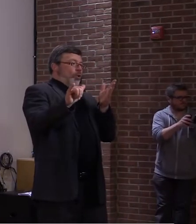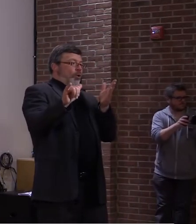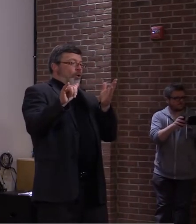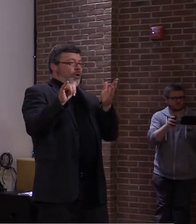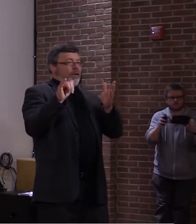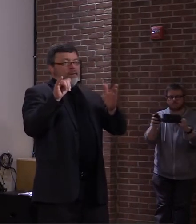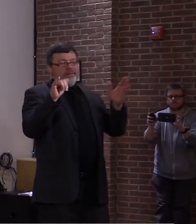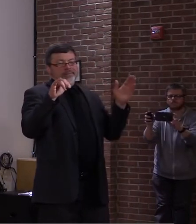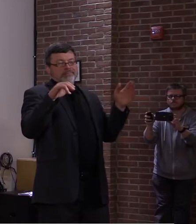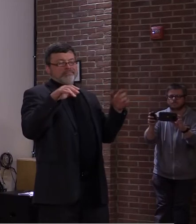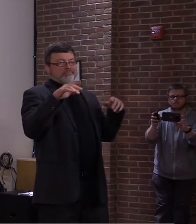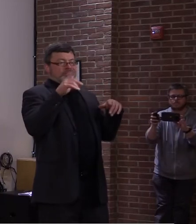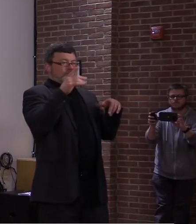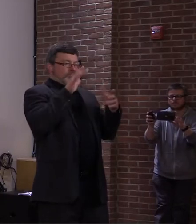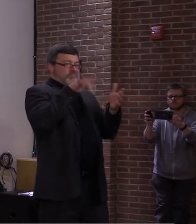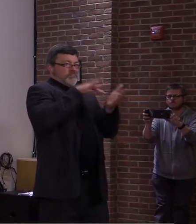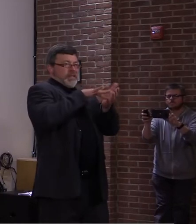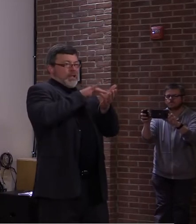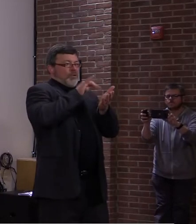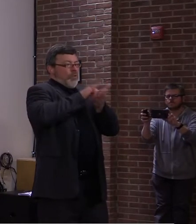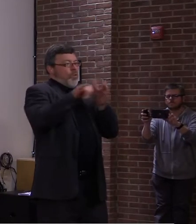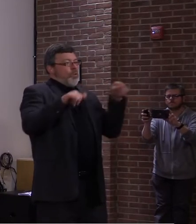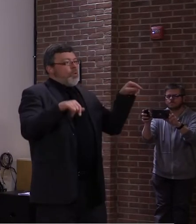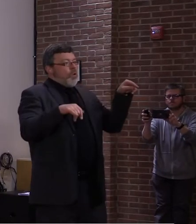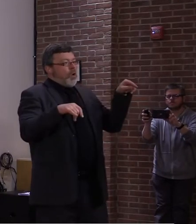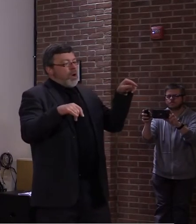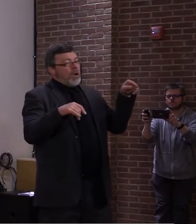has spilled over into Vermont to some degree.